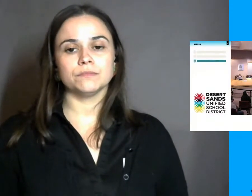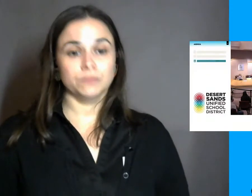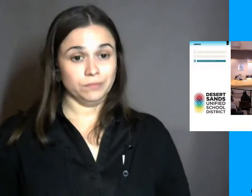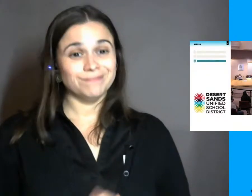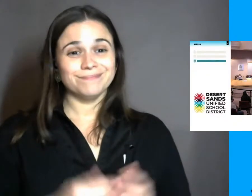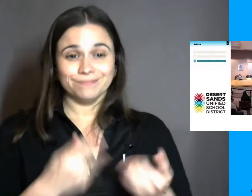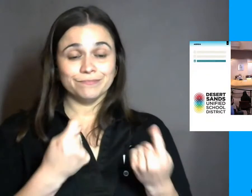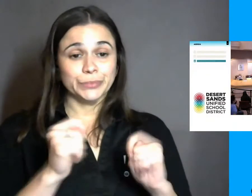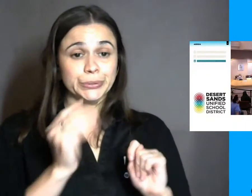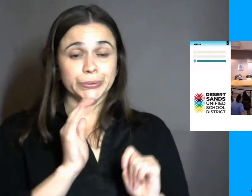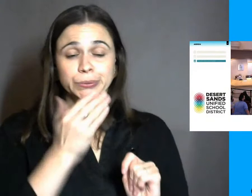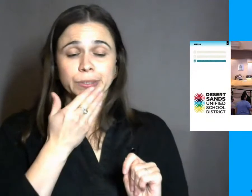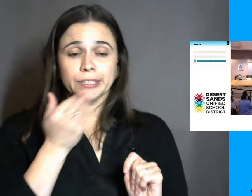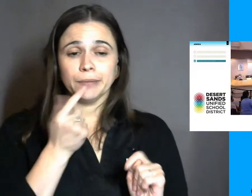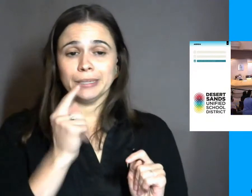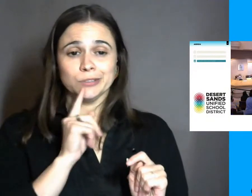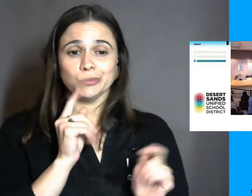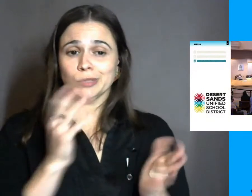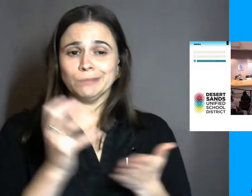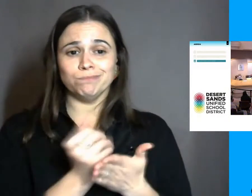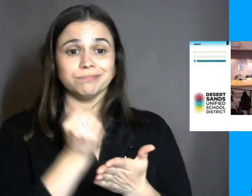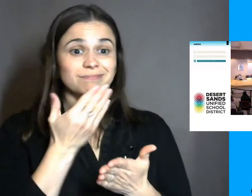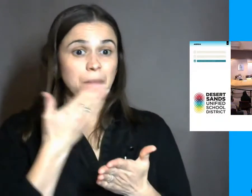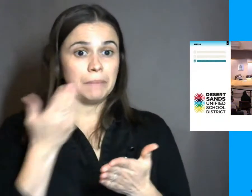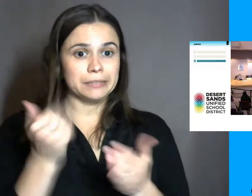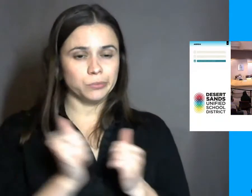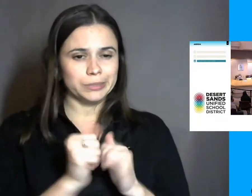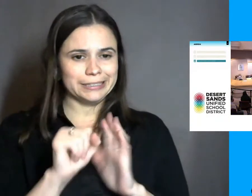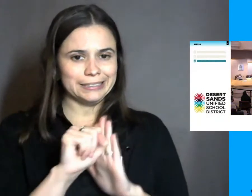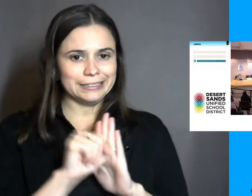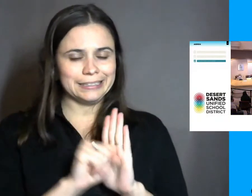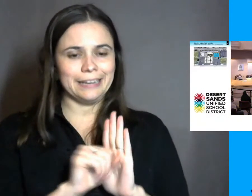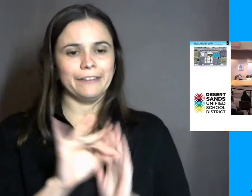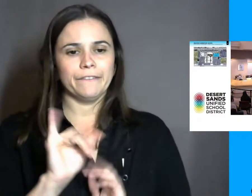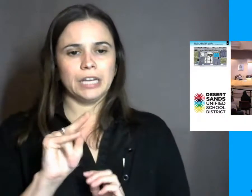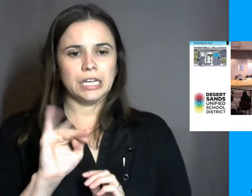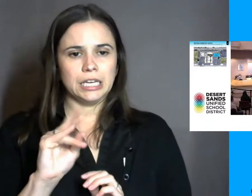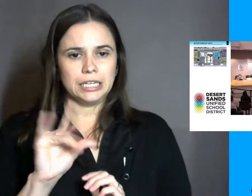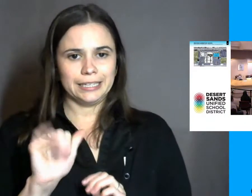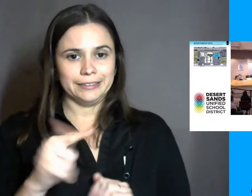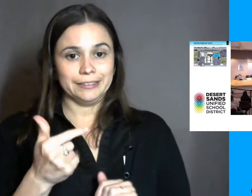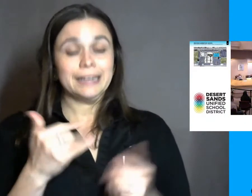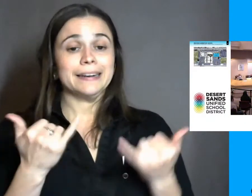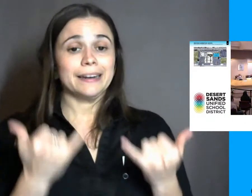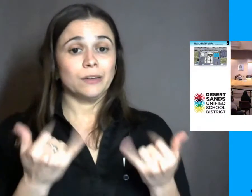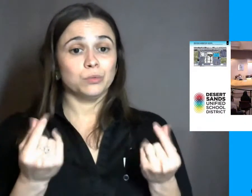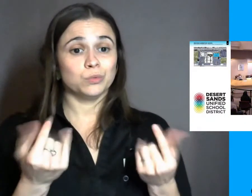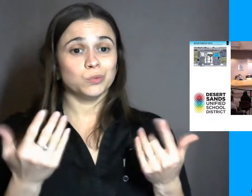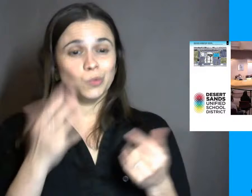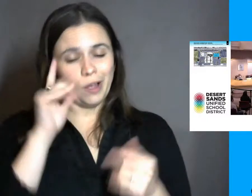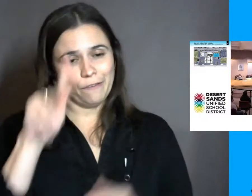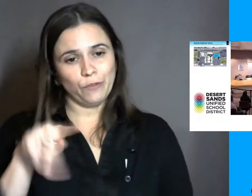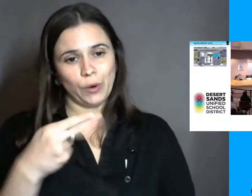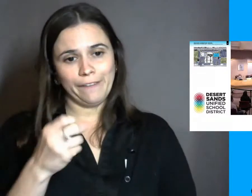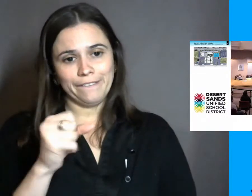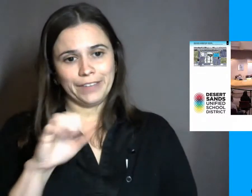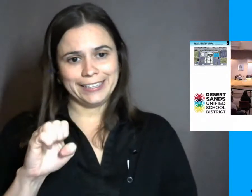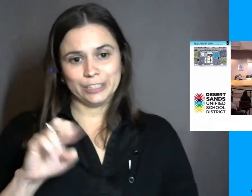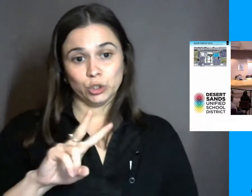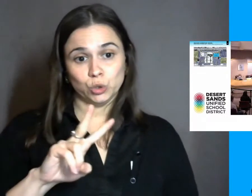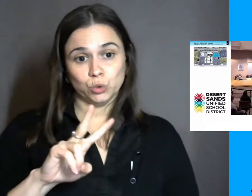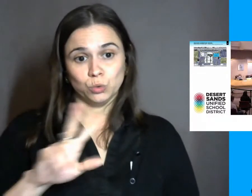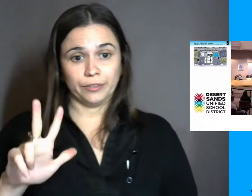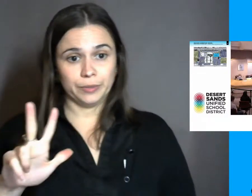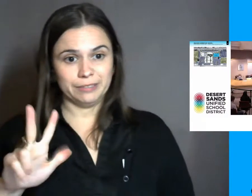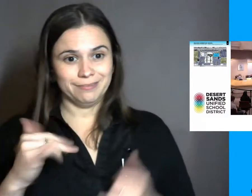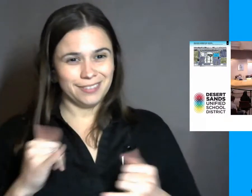to talk a little bit about Measure KK Phase 2 and Phase 3 progress and just give you a quick update of where we are. So we're currently in the last phase